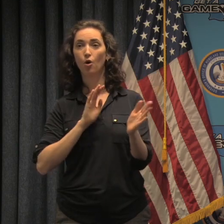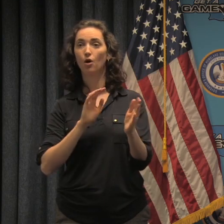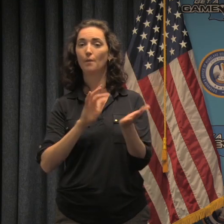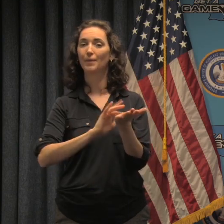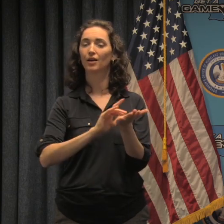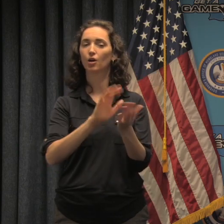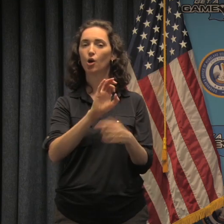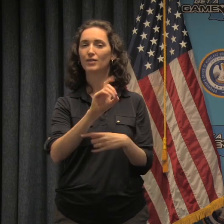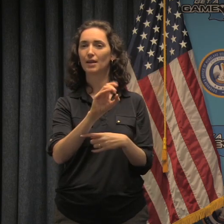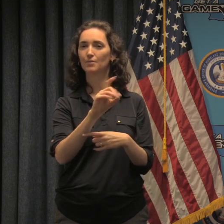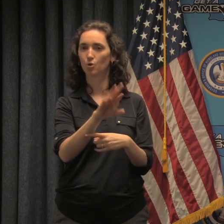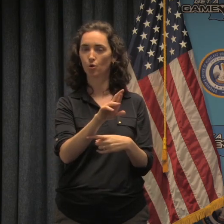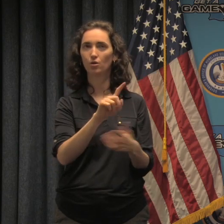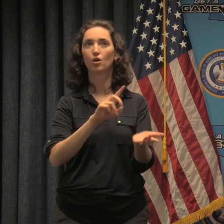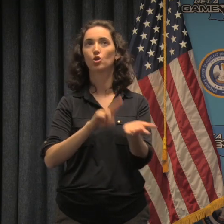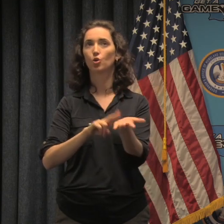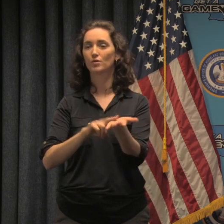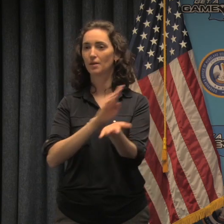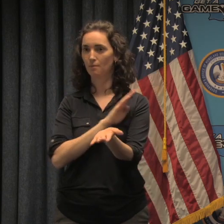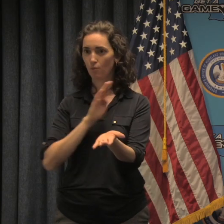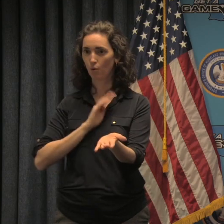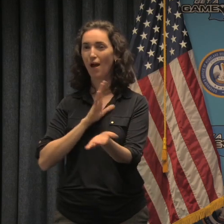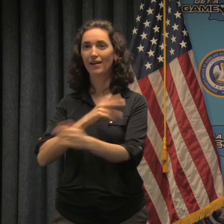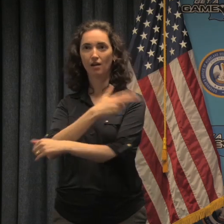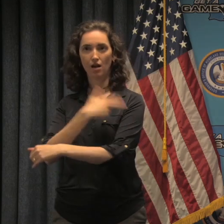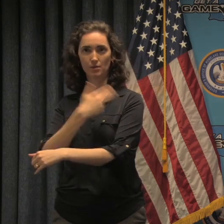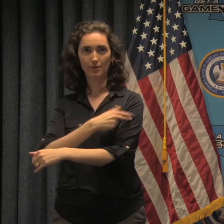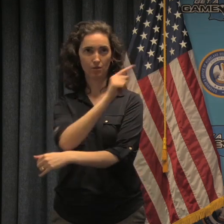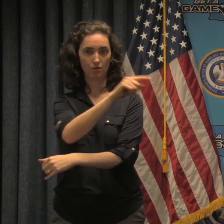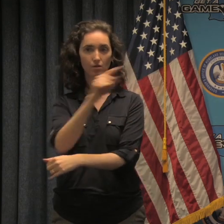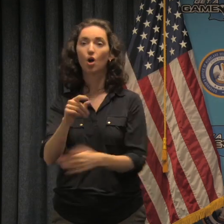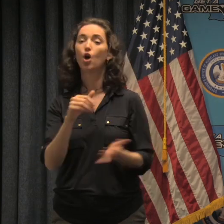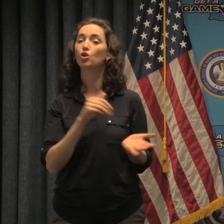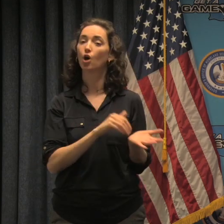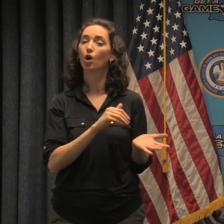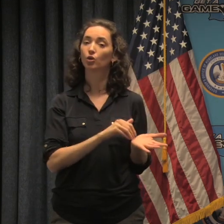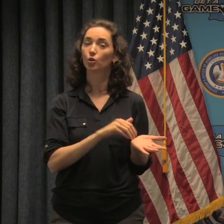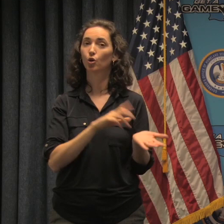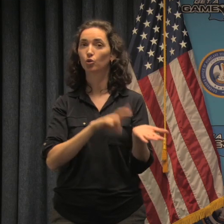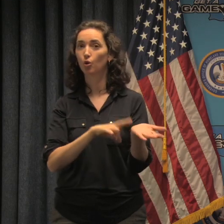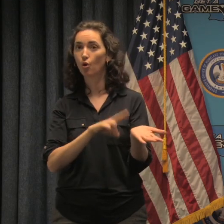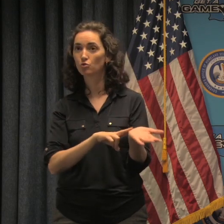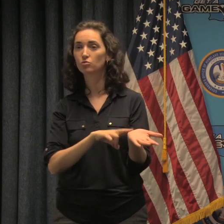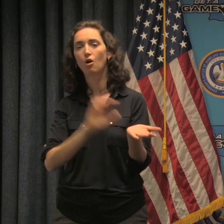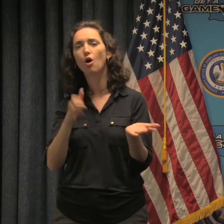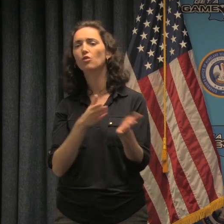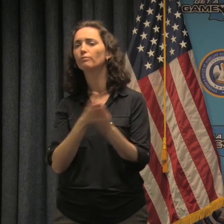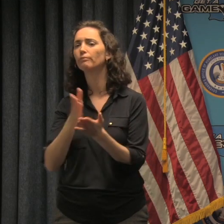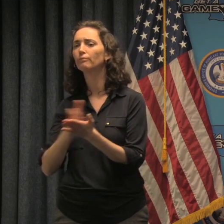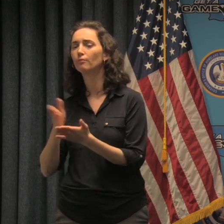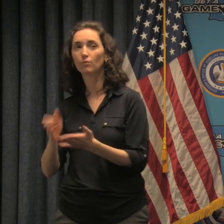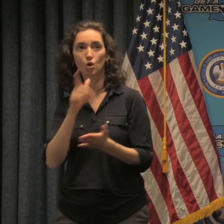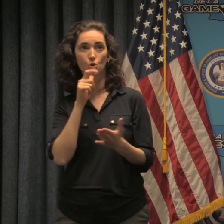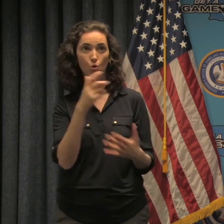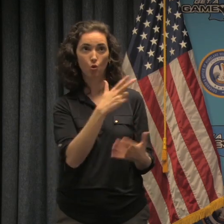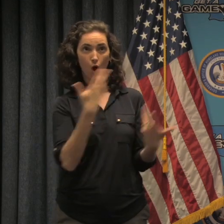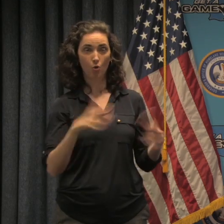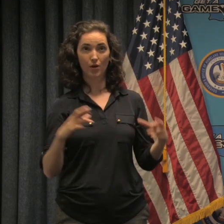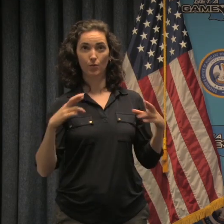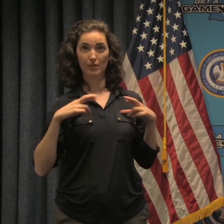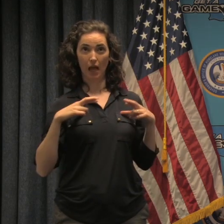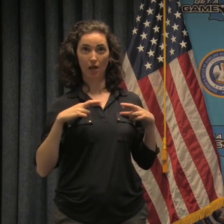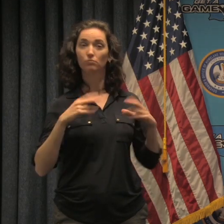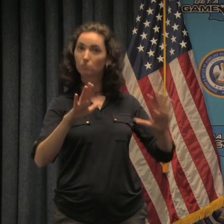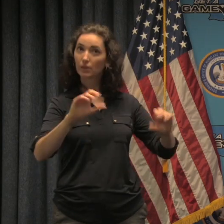Board and through the hospitals that retired doctors and nurses and other healthcare professionals who are able and still